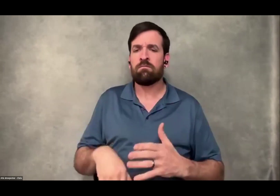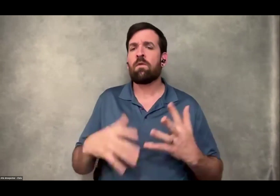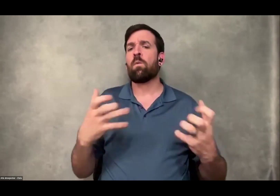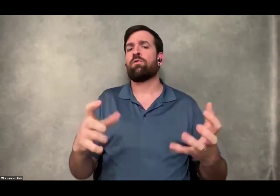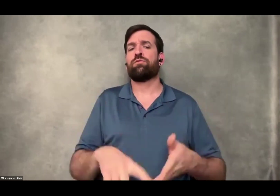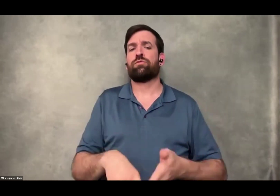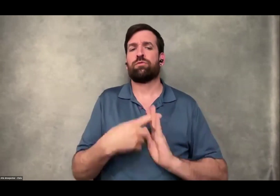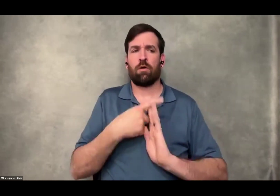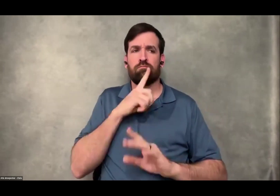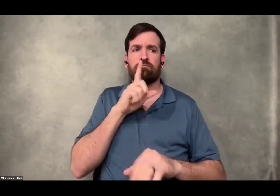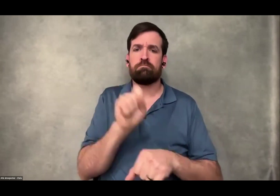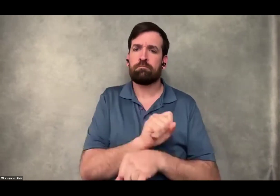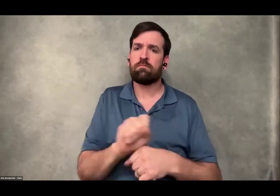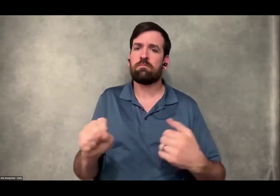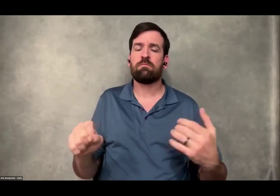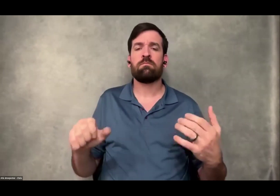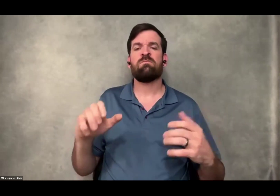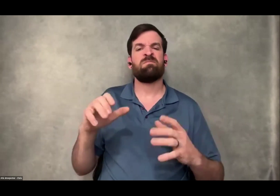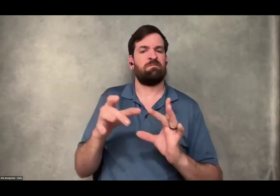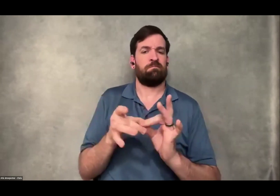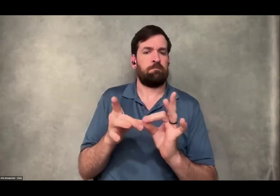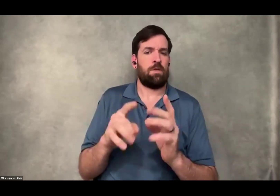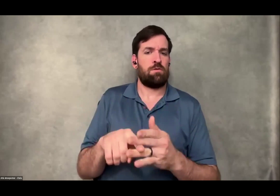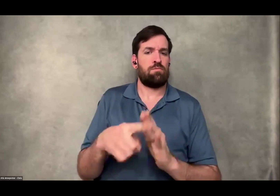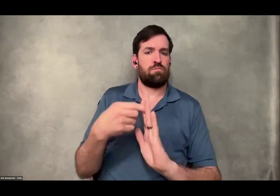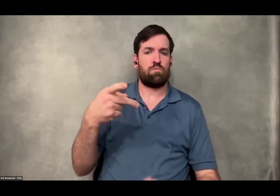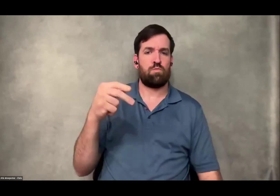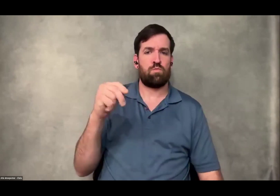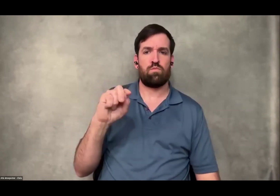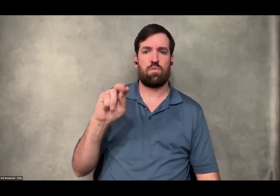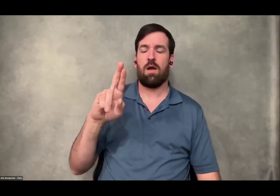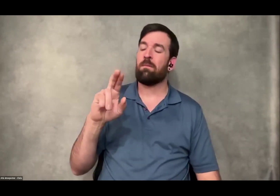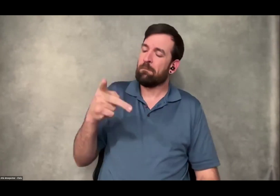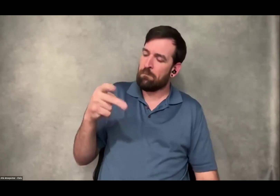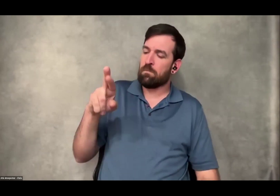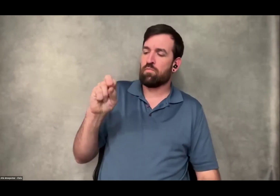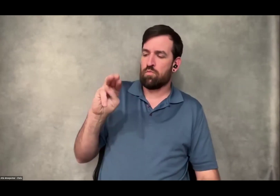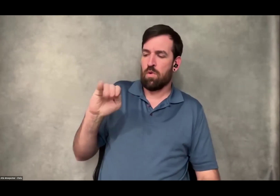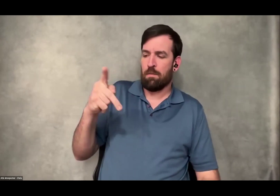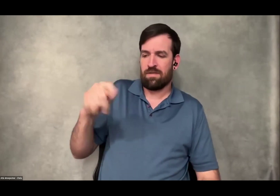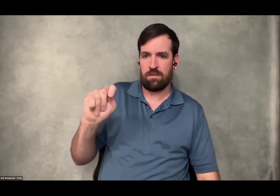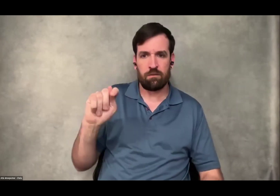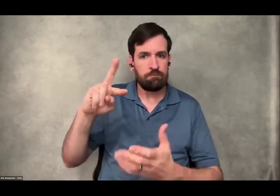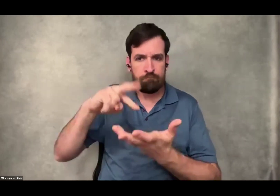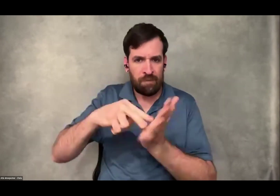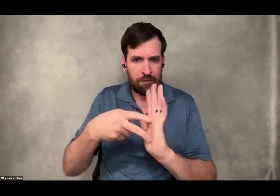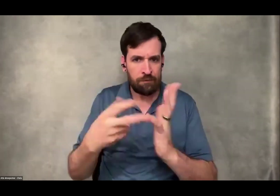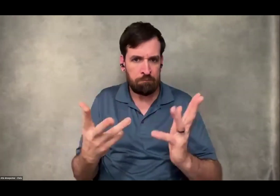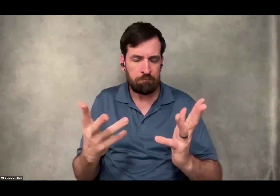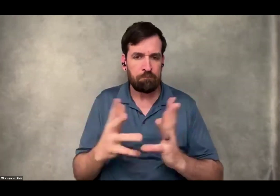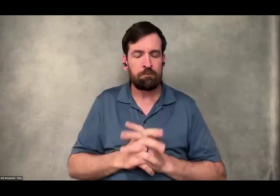started definitely with prompting and what that is, what that fully